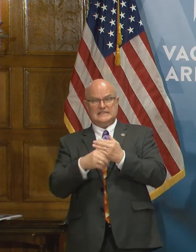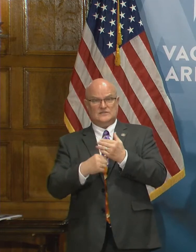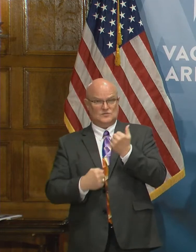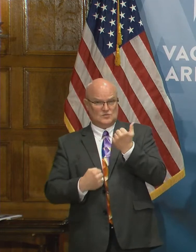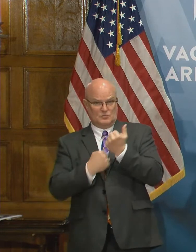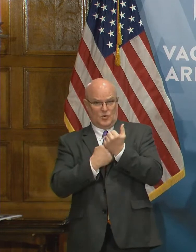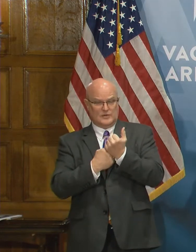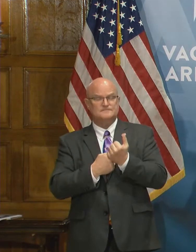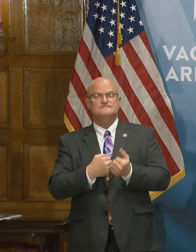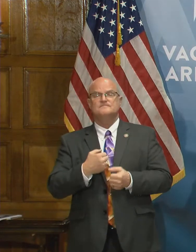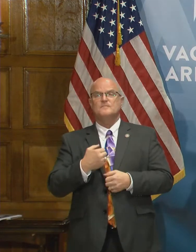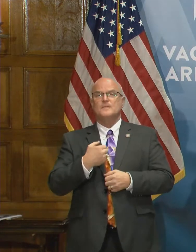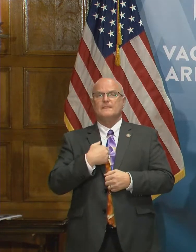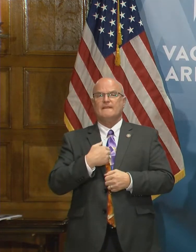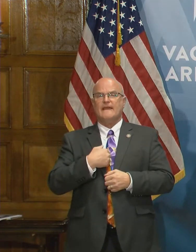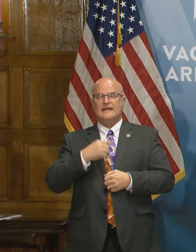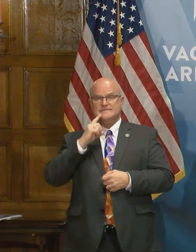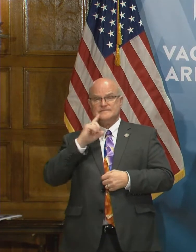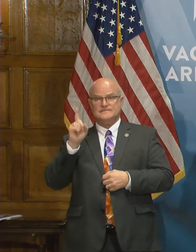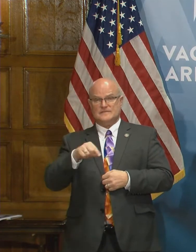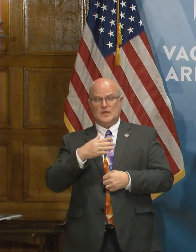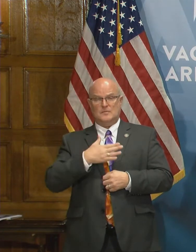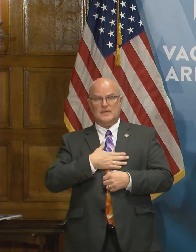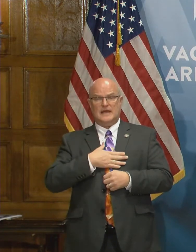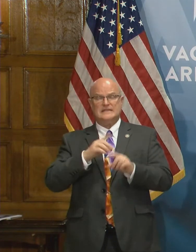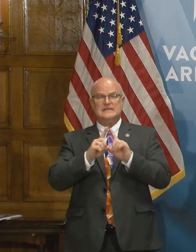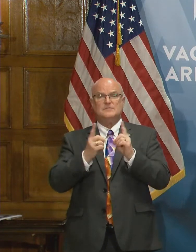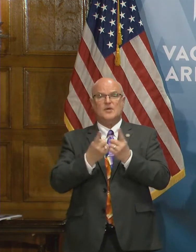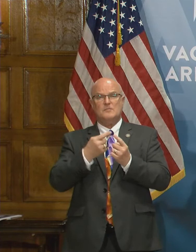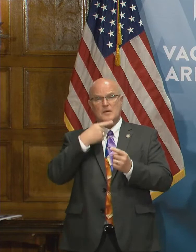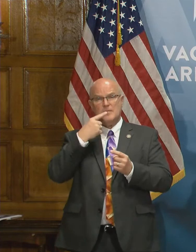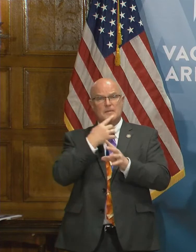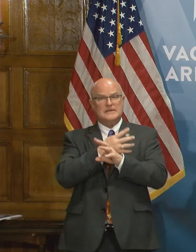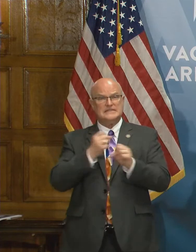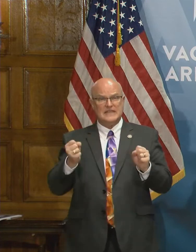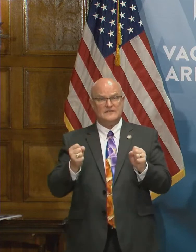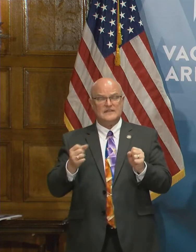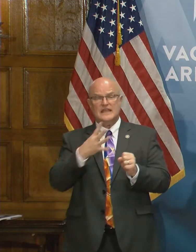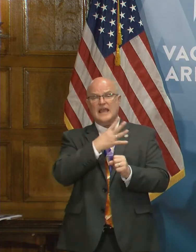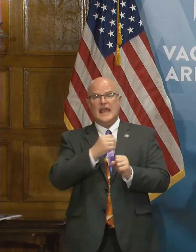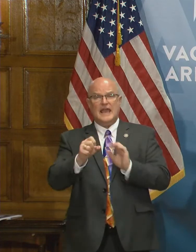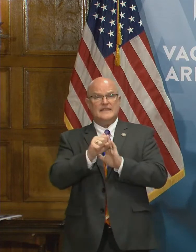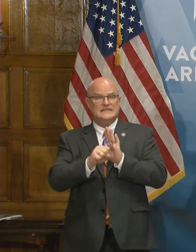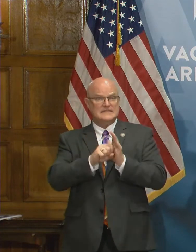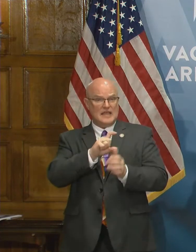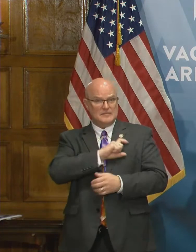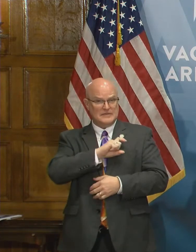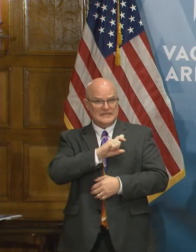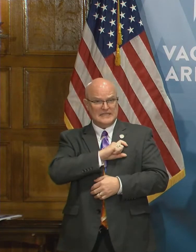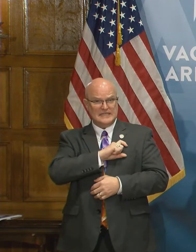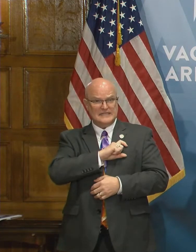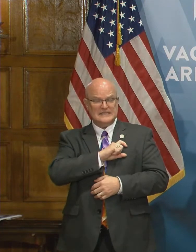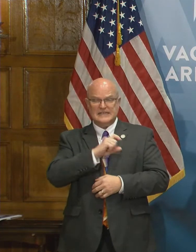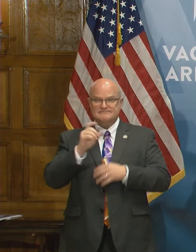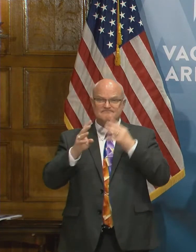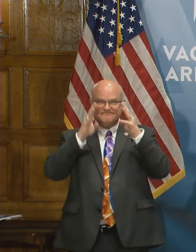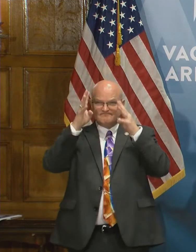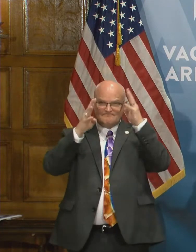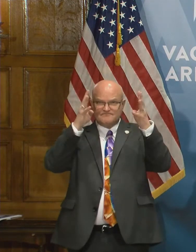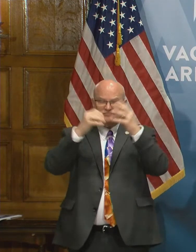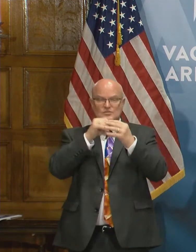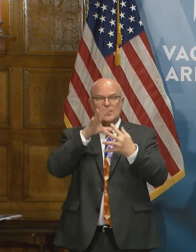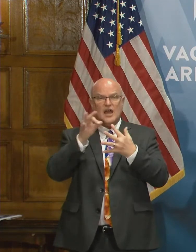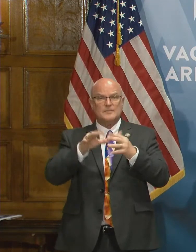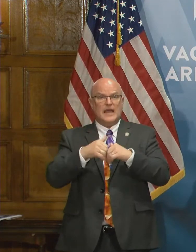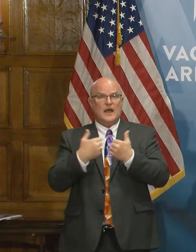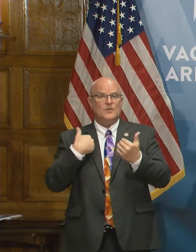support. I've tasked my Department of Public Safety, including the state police, to come up with a set of options as to